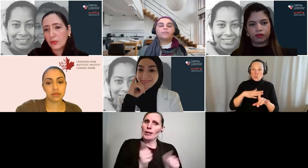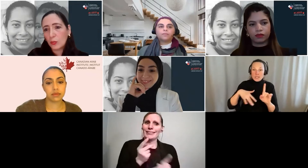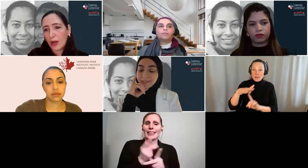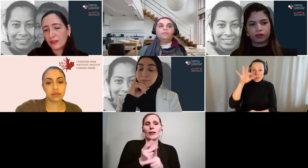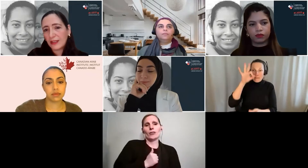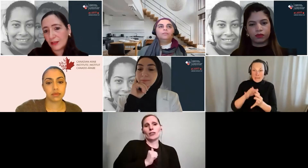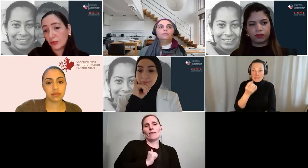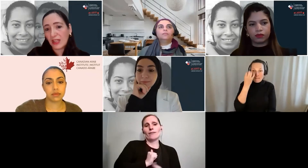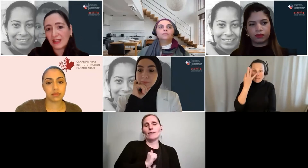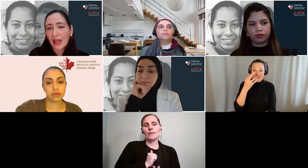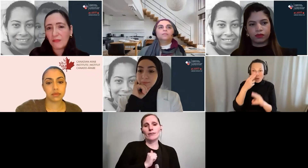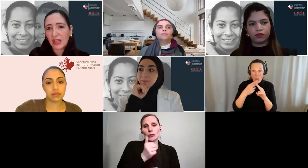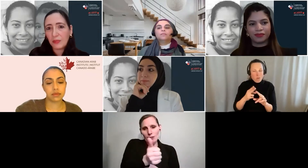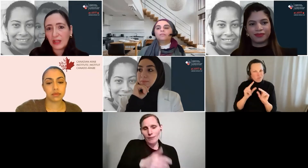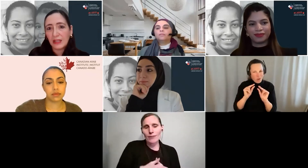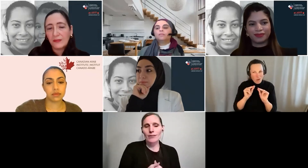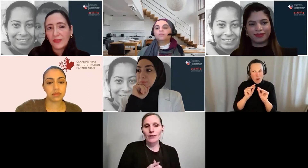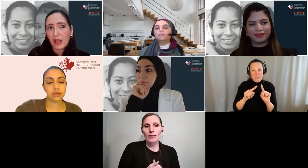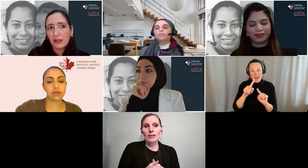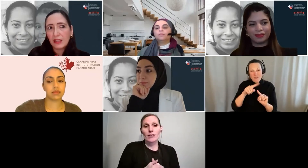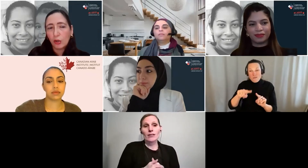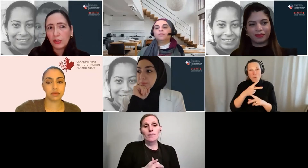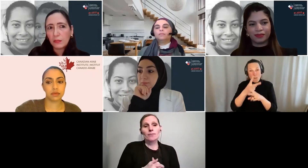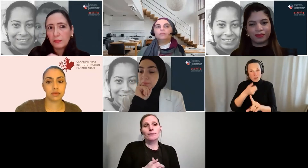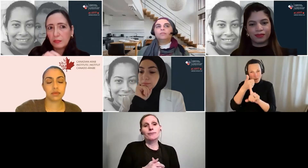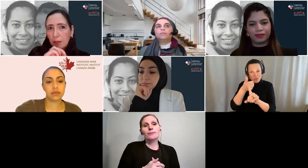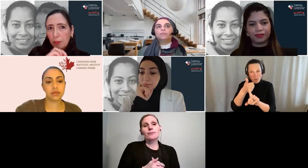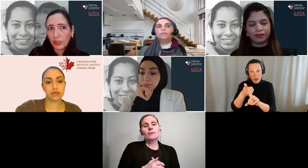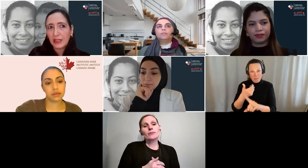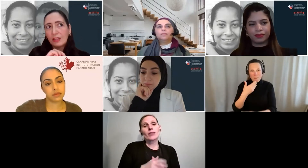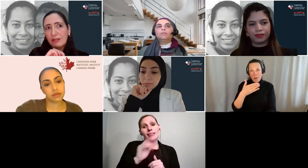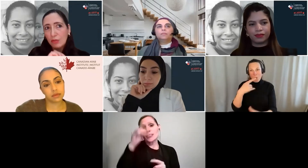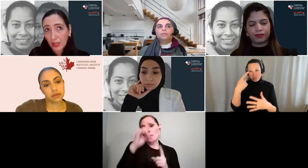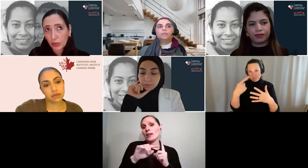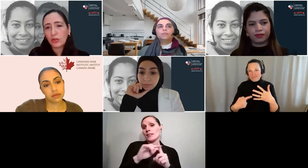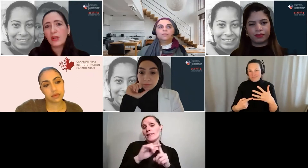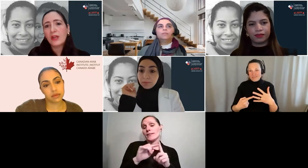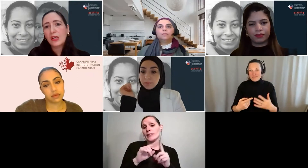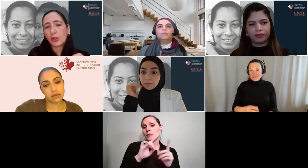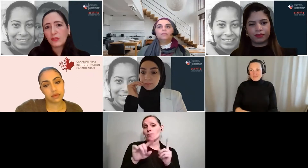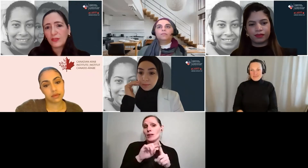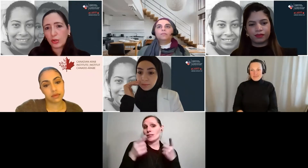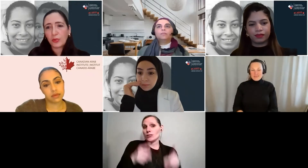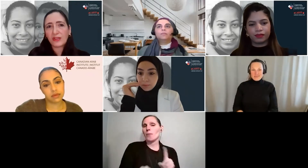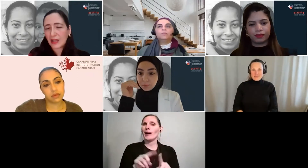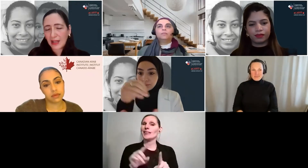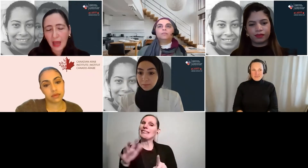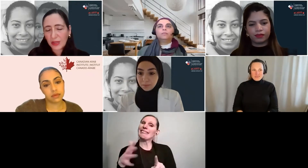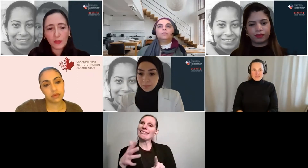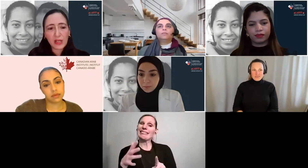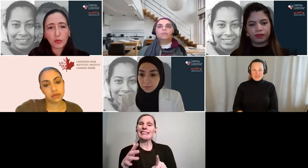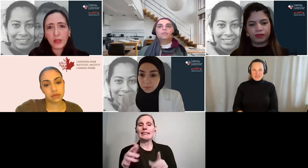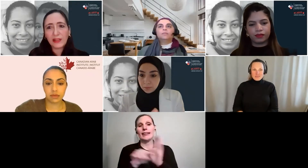be one of the good things that have been happening. And the other point that is not as good in terms of interpreters, and